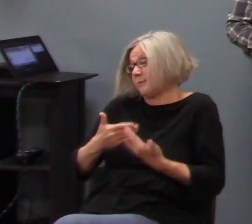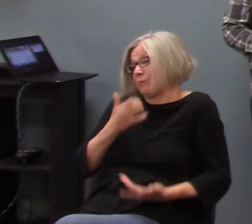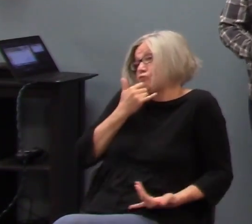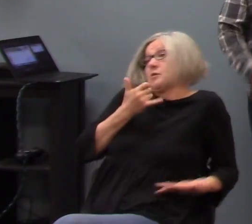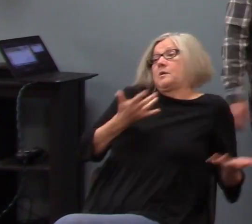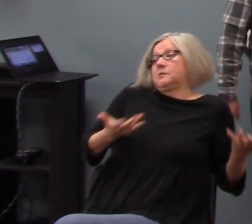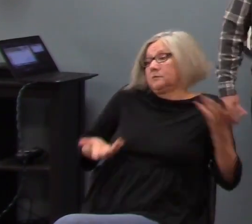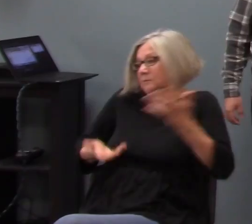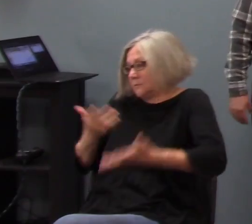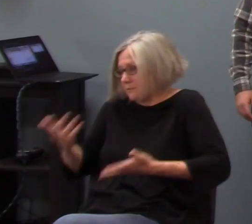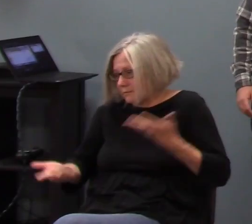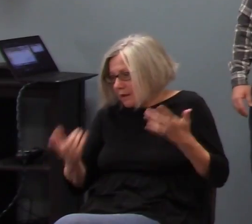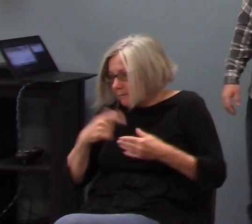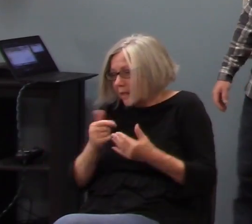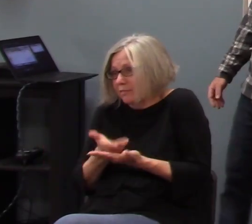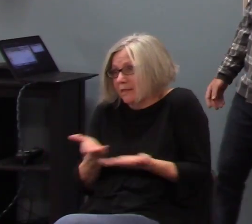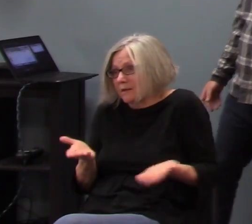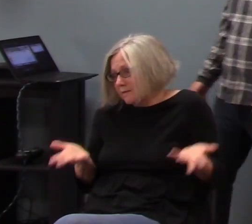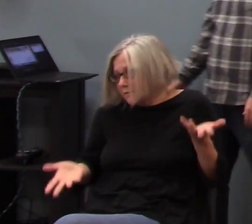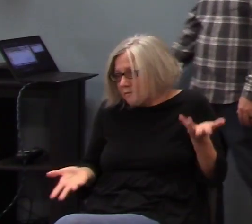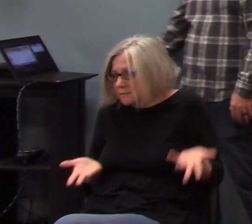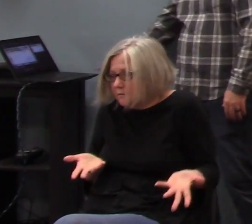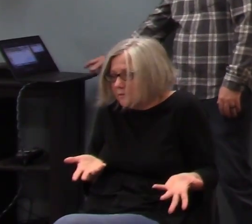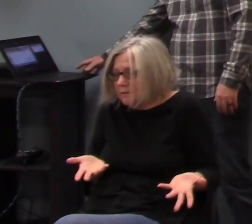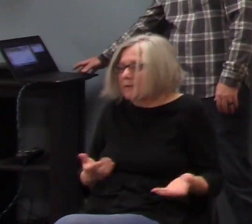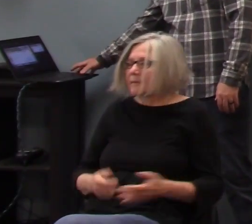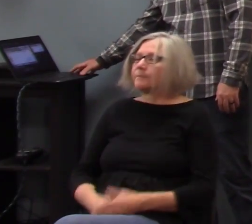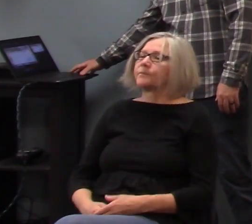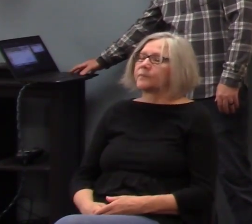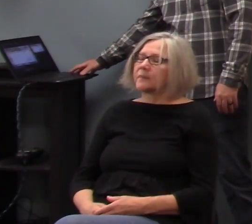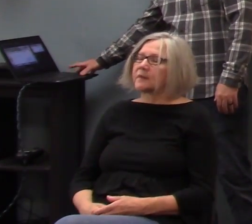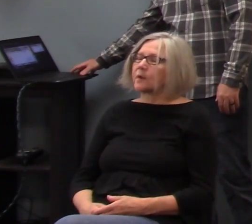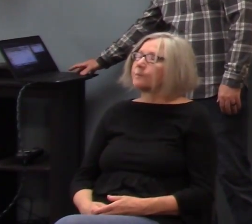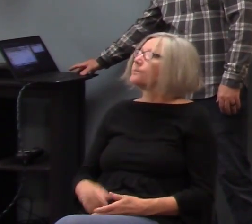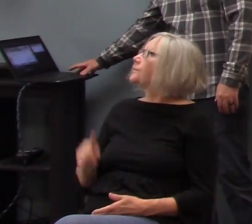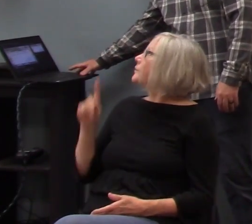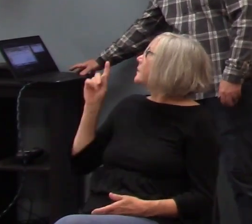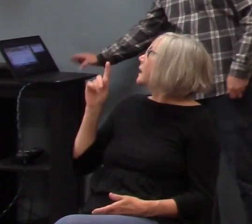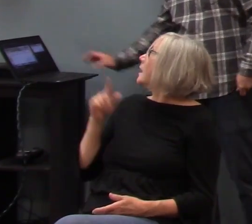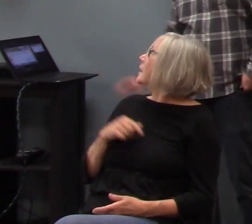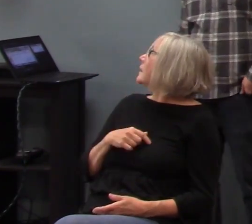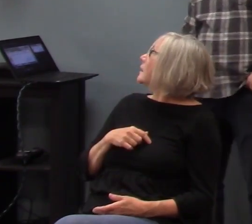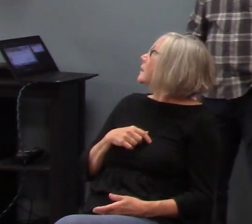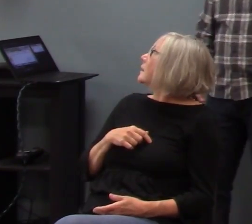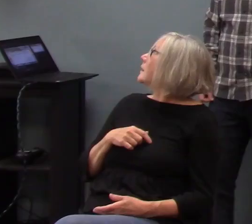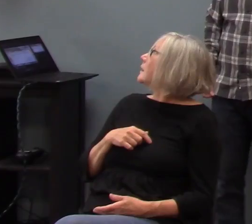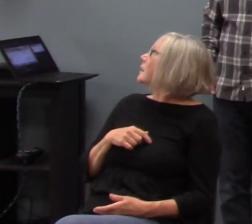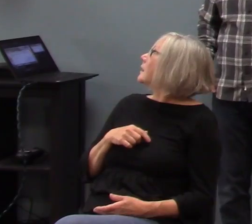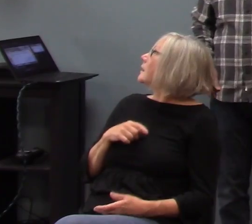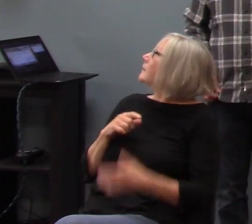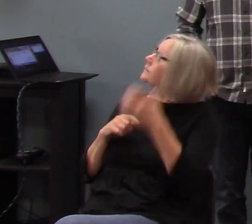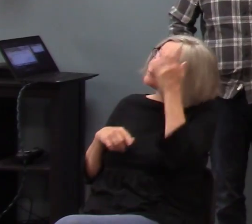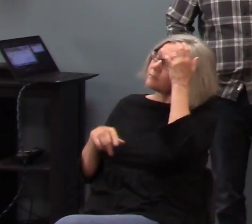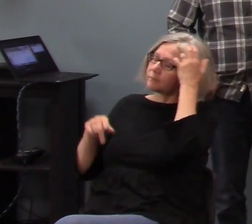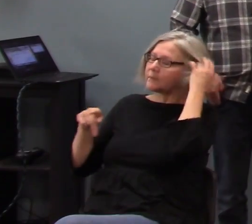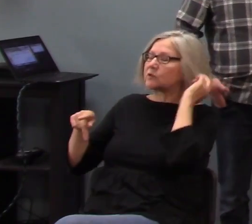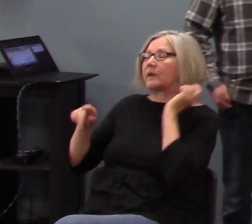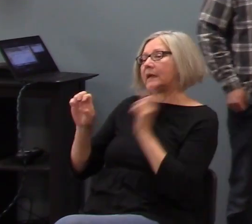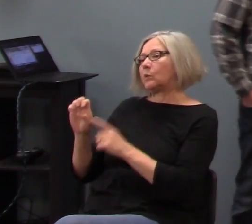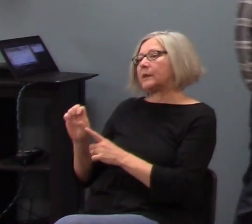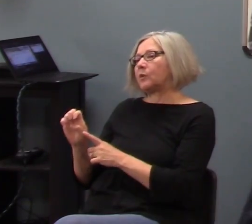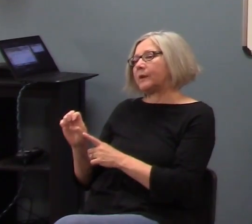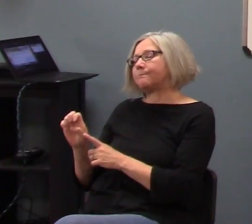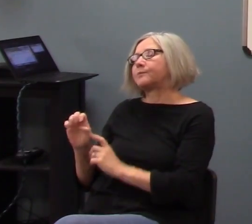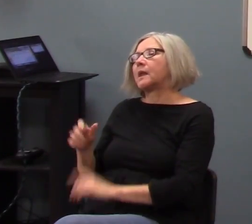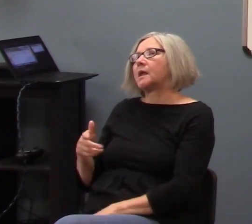important reminder. I really appreciate you saying that. So, there is a cool word some of you already mentioned today, punctuated equilibrium. or one of the ways